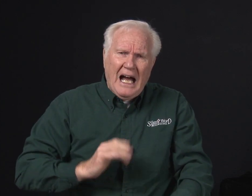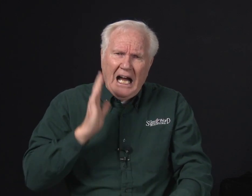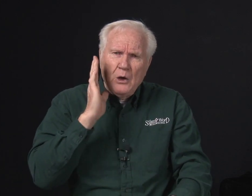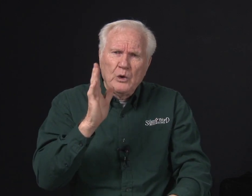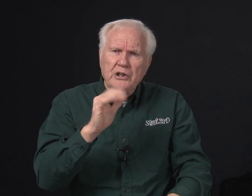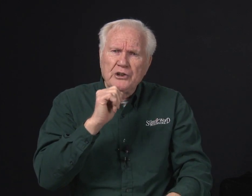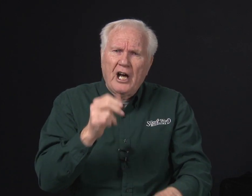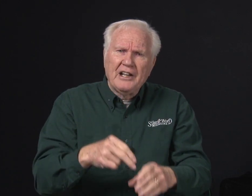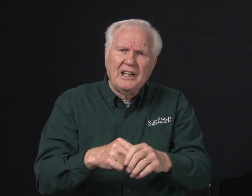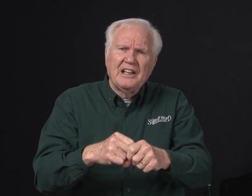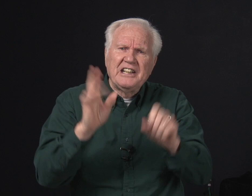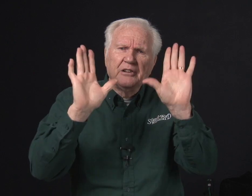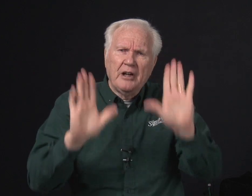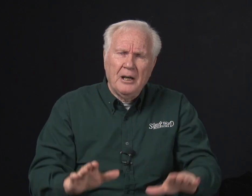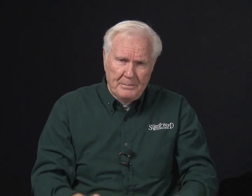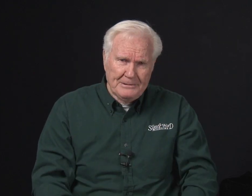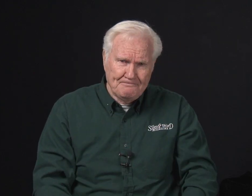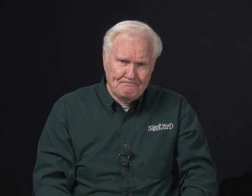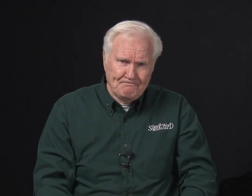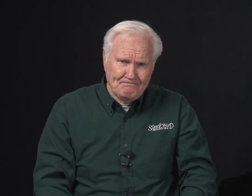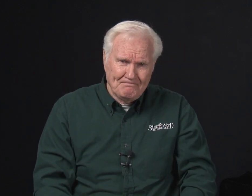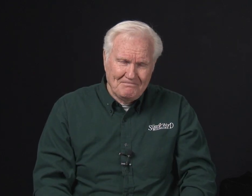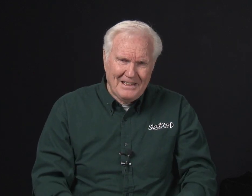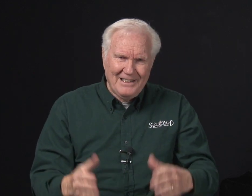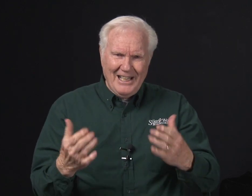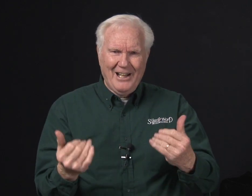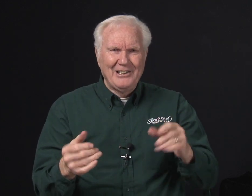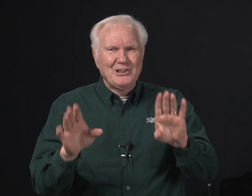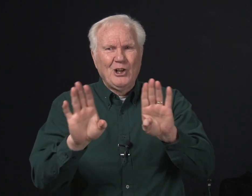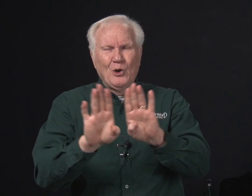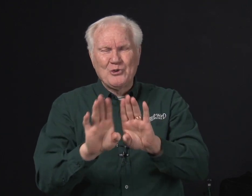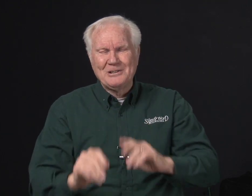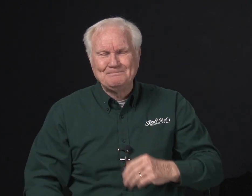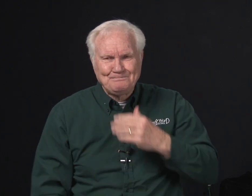I will not give up. Now, in closing,